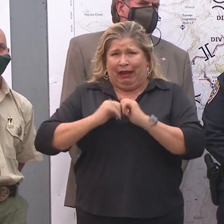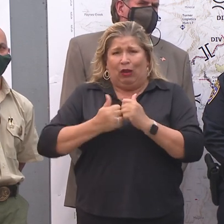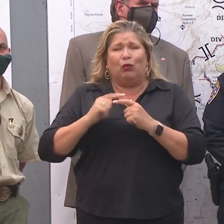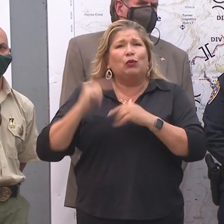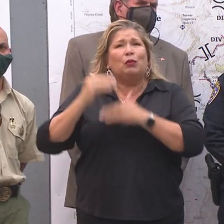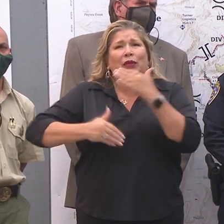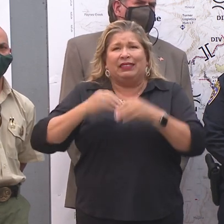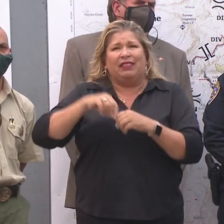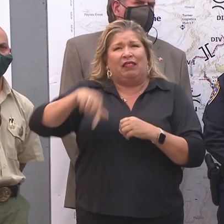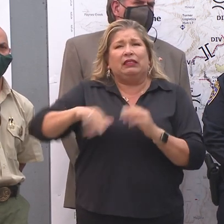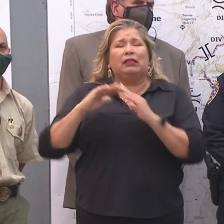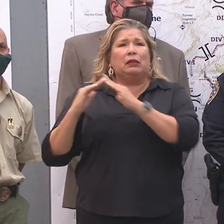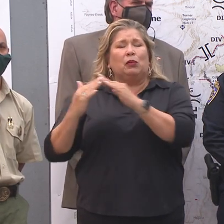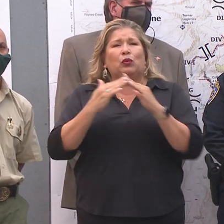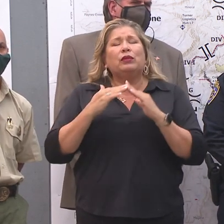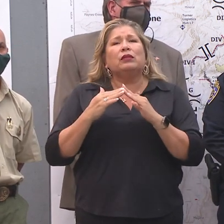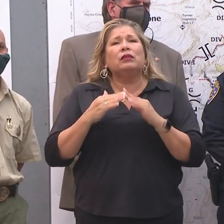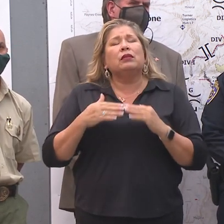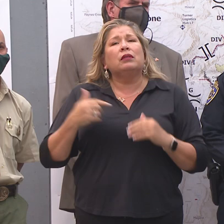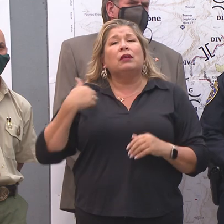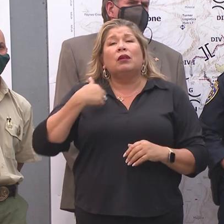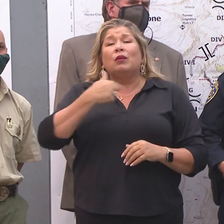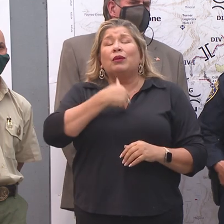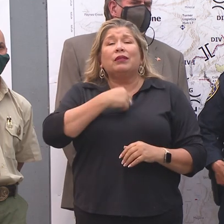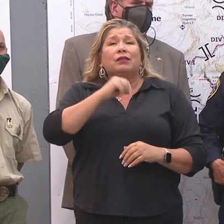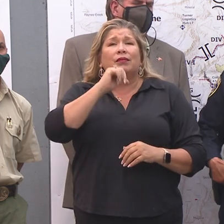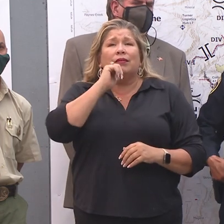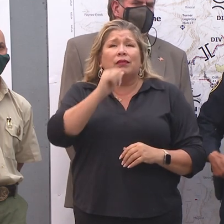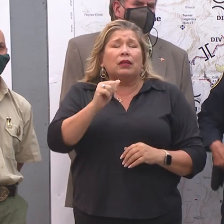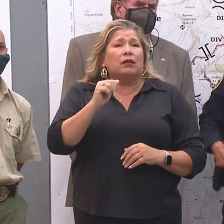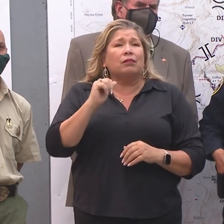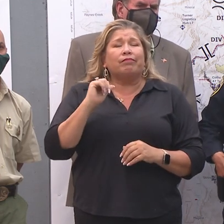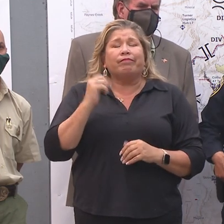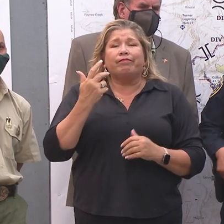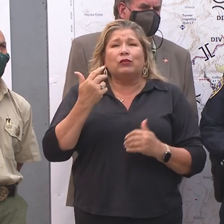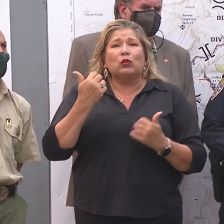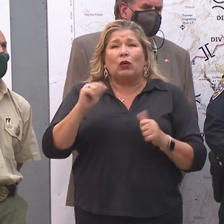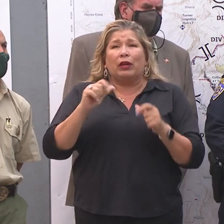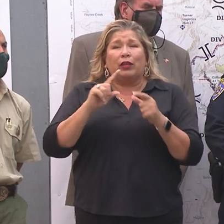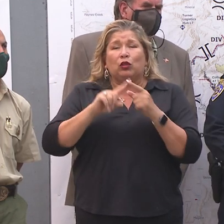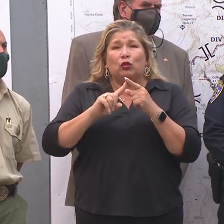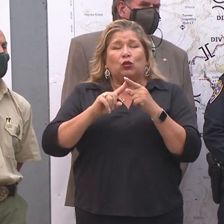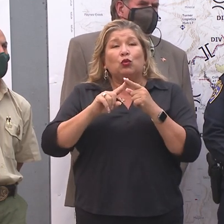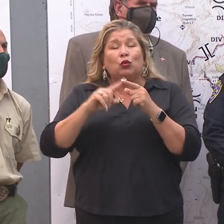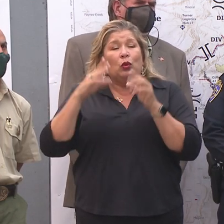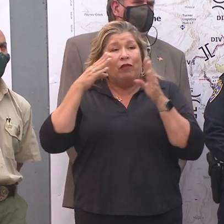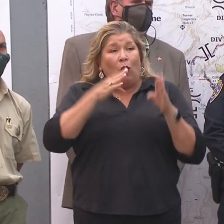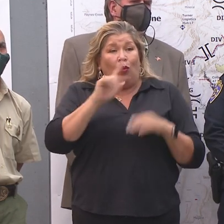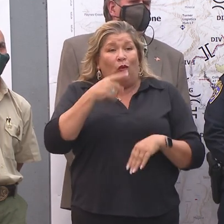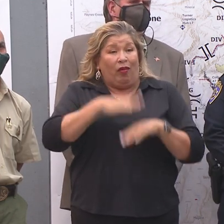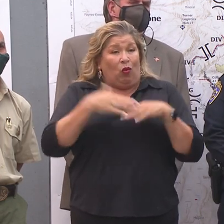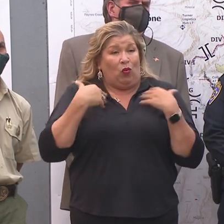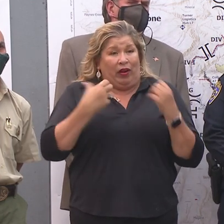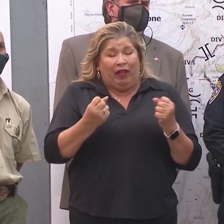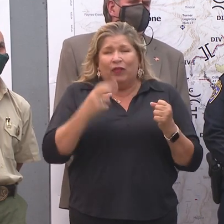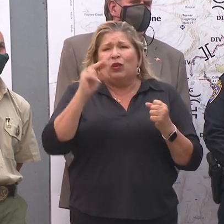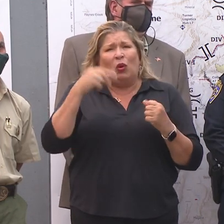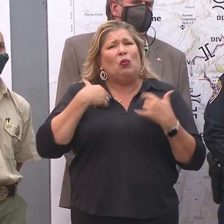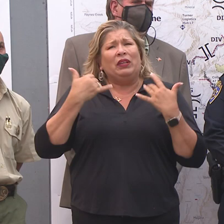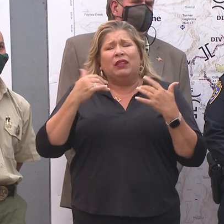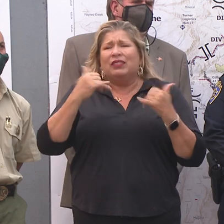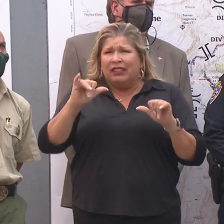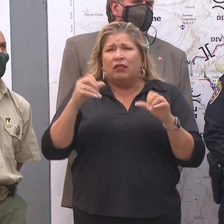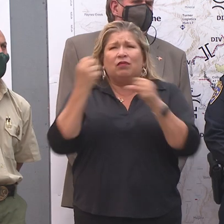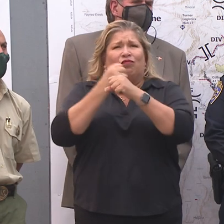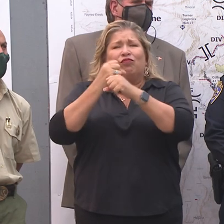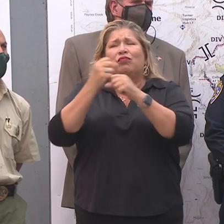these communities, we're not taking any effort away from the firefight here on the Dixie or any of the other large